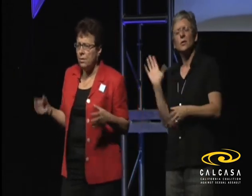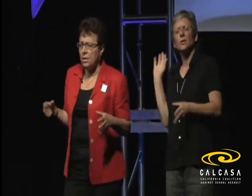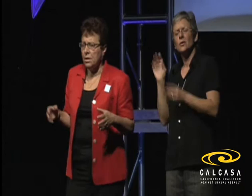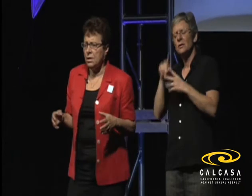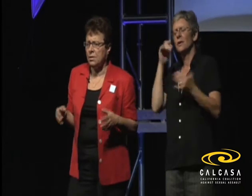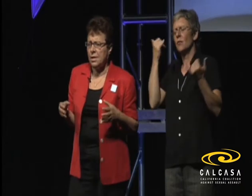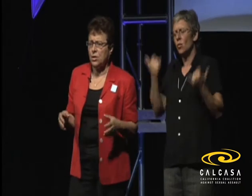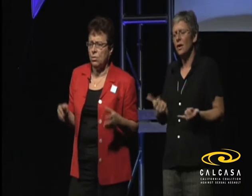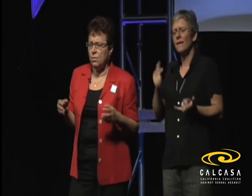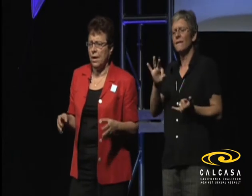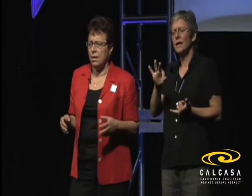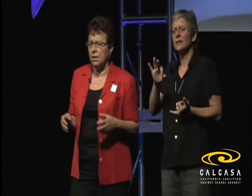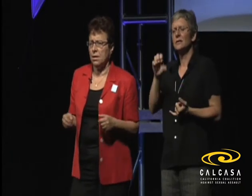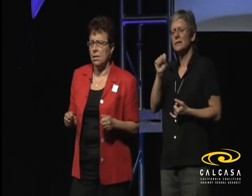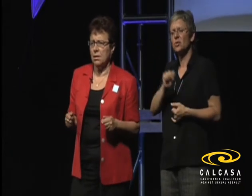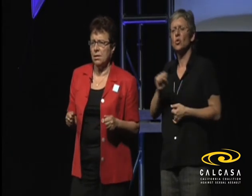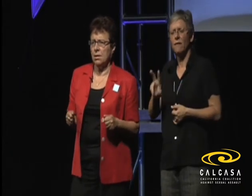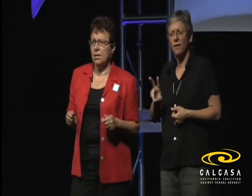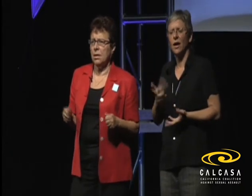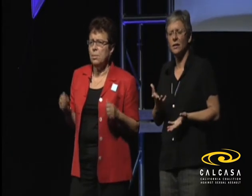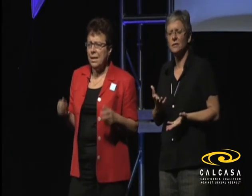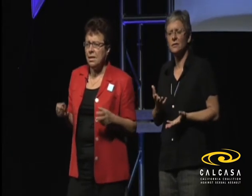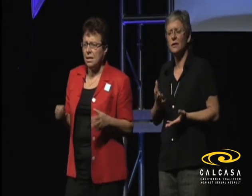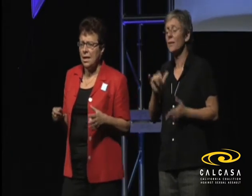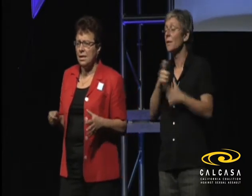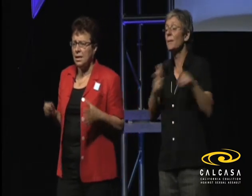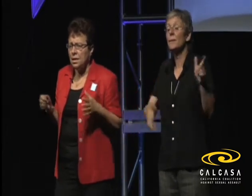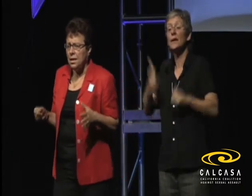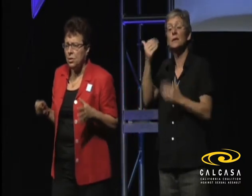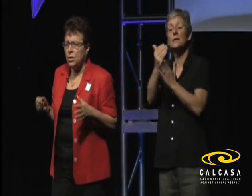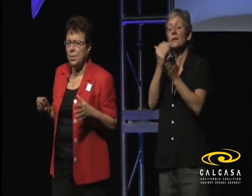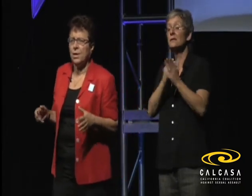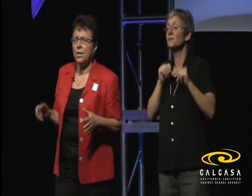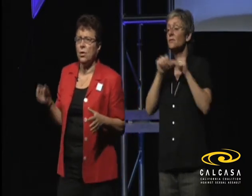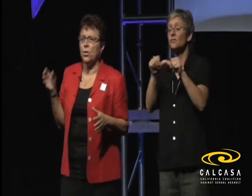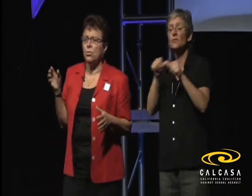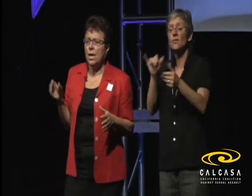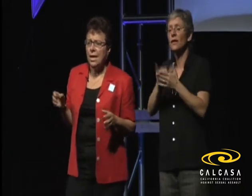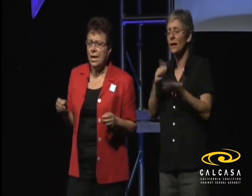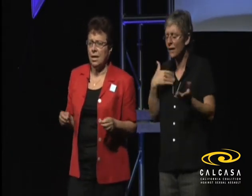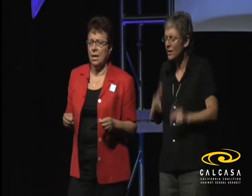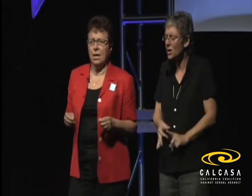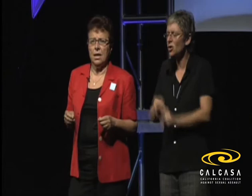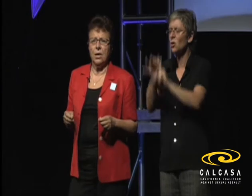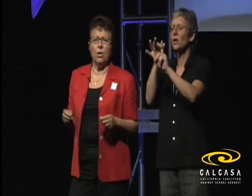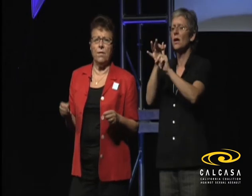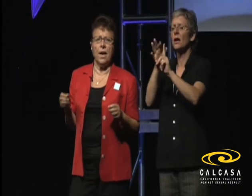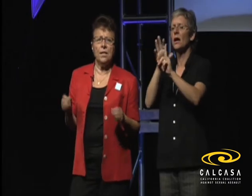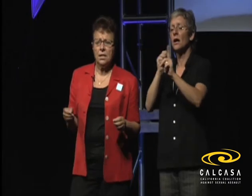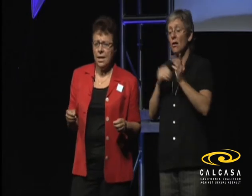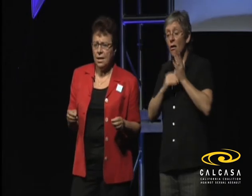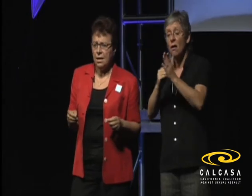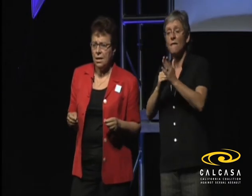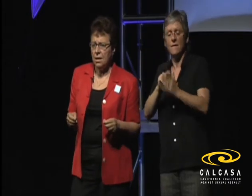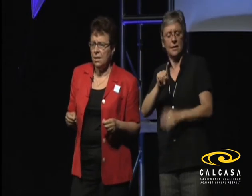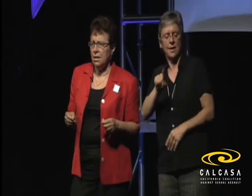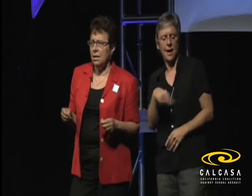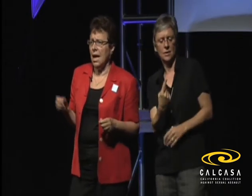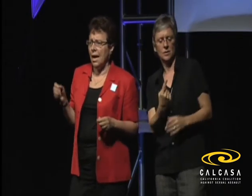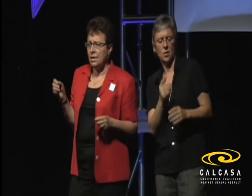and the prevalence of sexual violence, the biggest lesson continues to be that there are unique and often